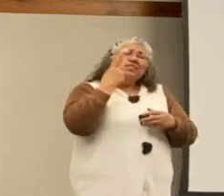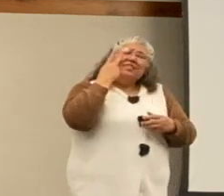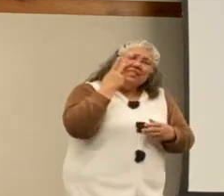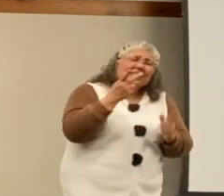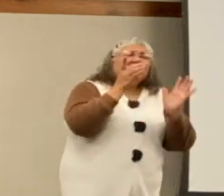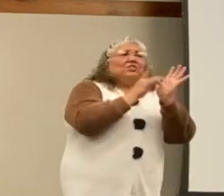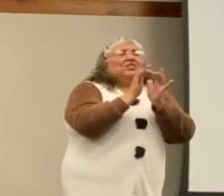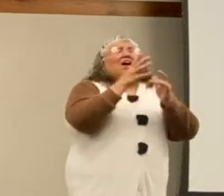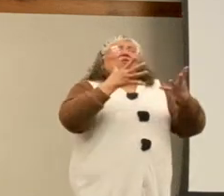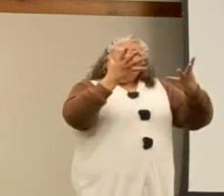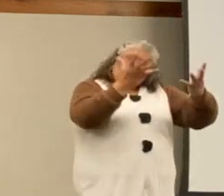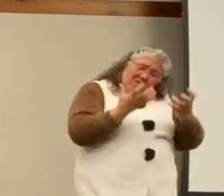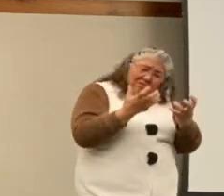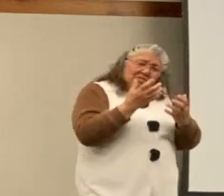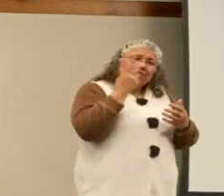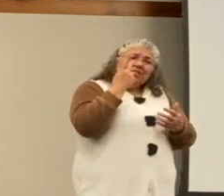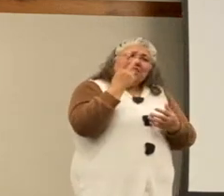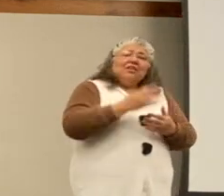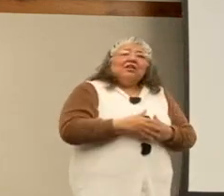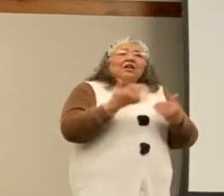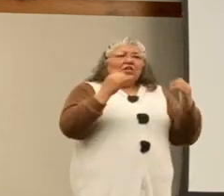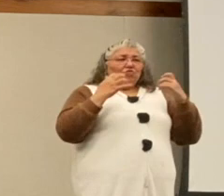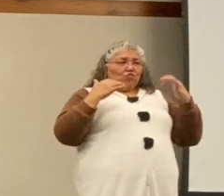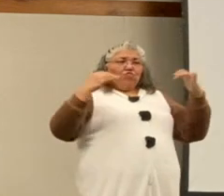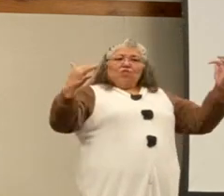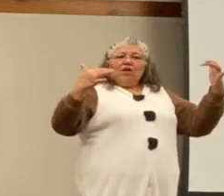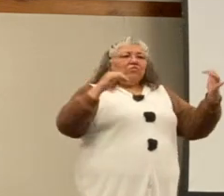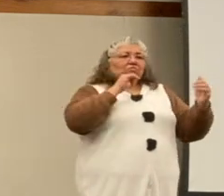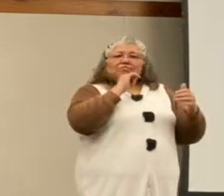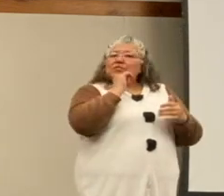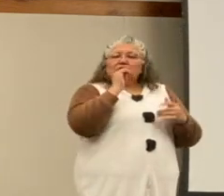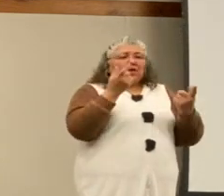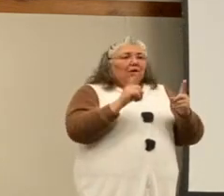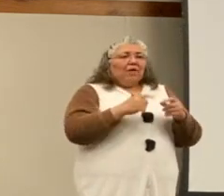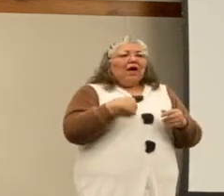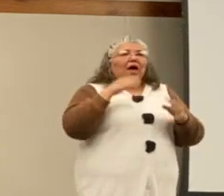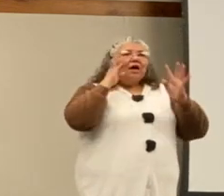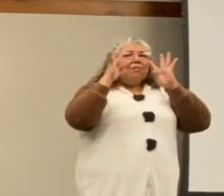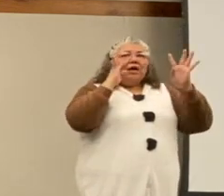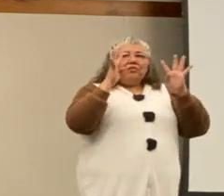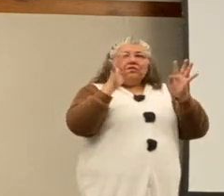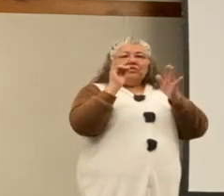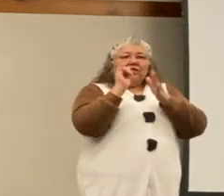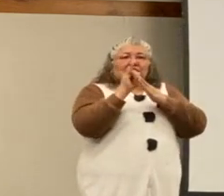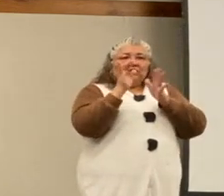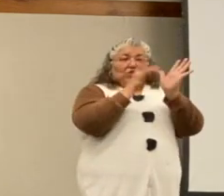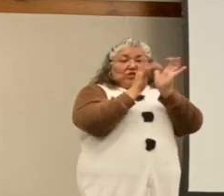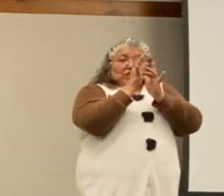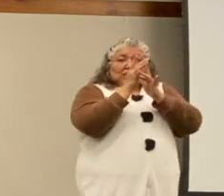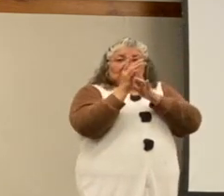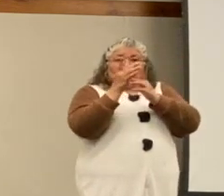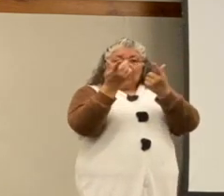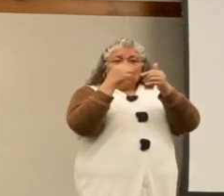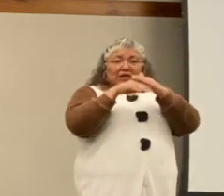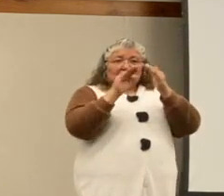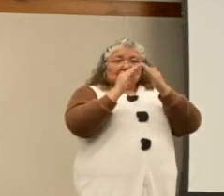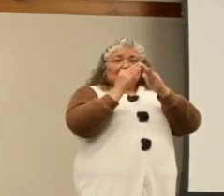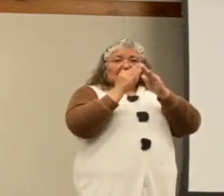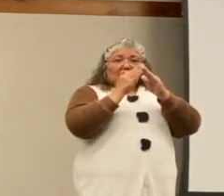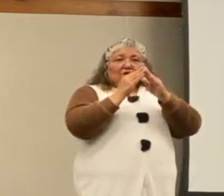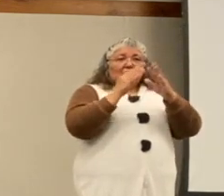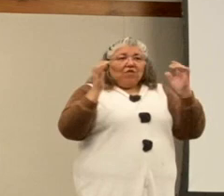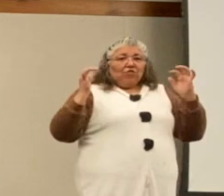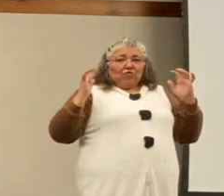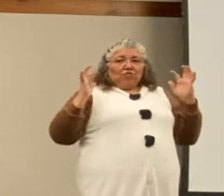want to see Jesus. And the crowd was not having it, right? I imagine that as Jesus is coming into town, the crowd is lining